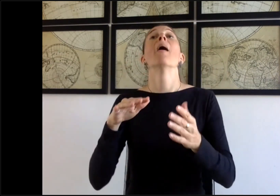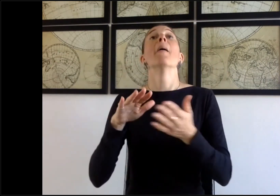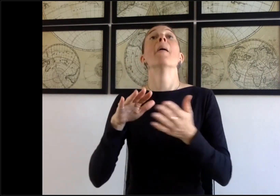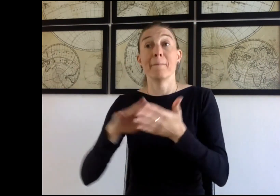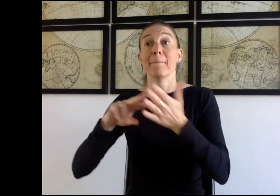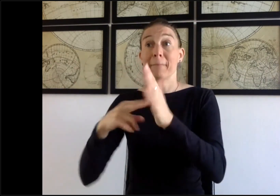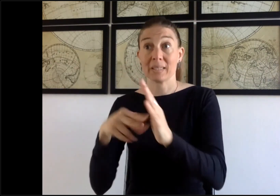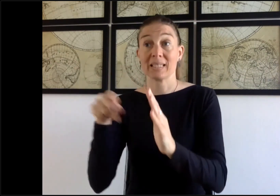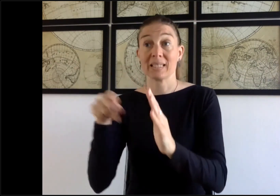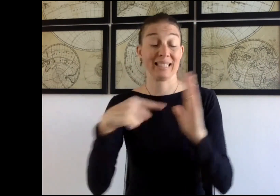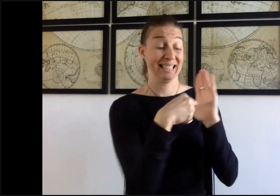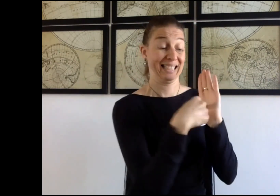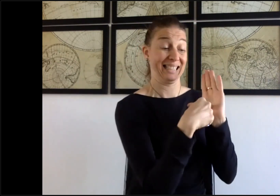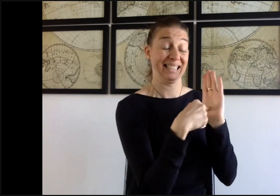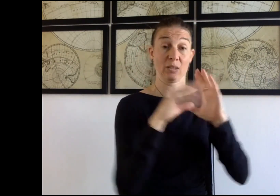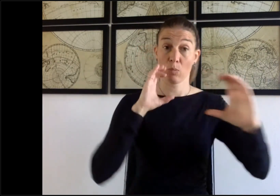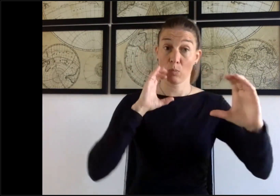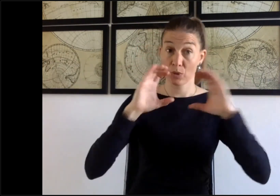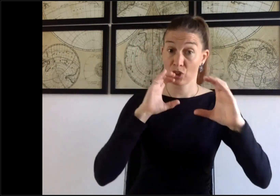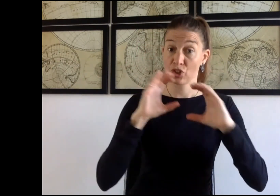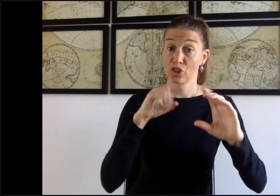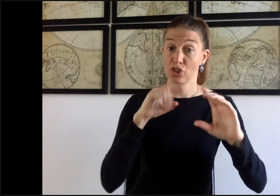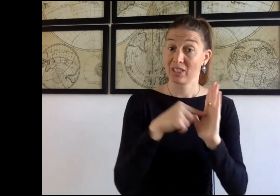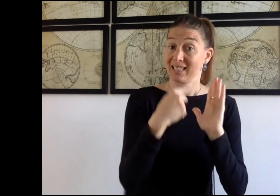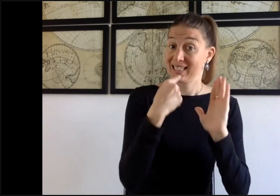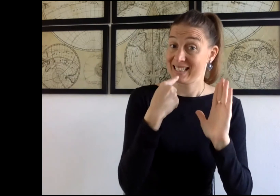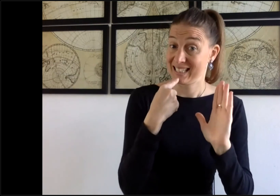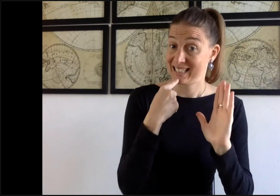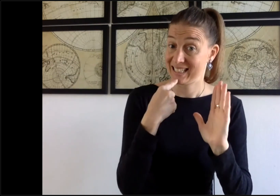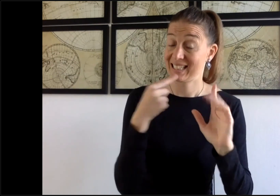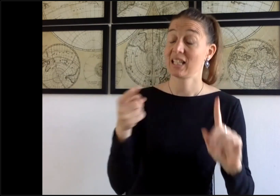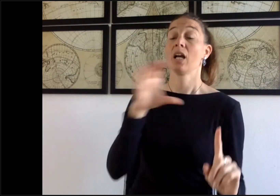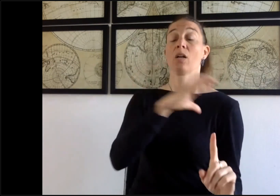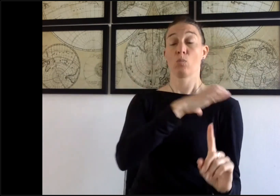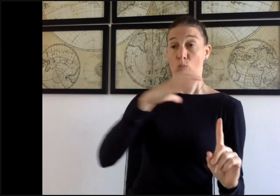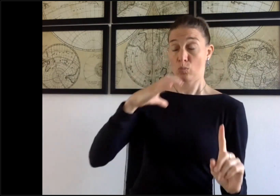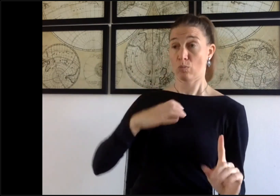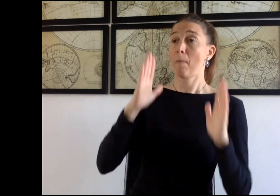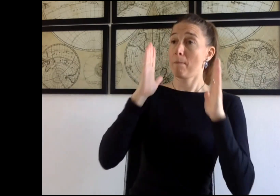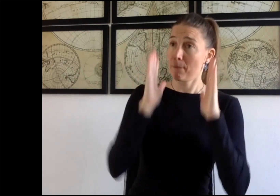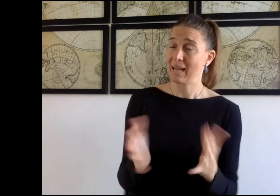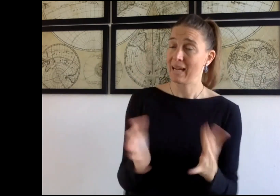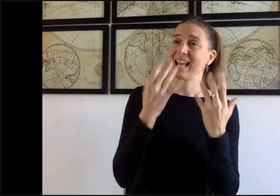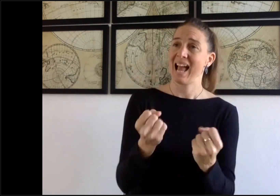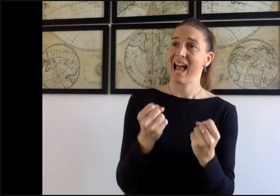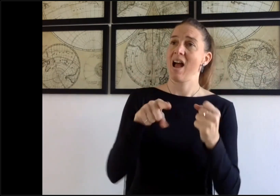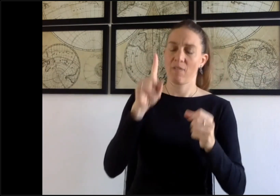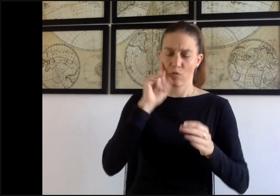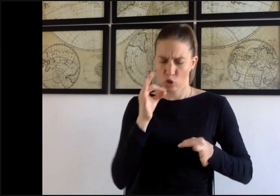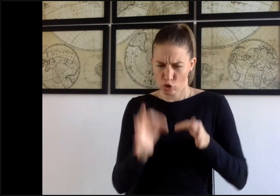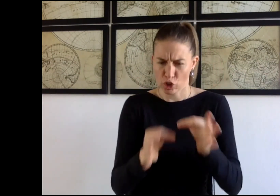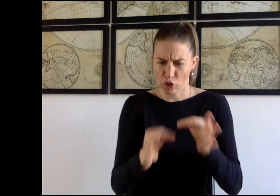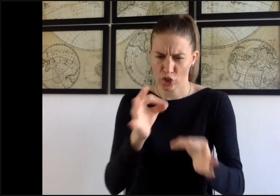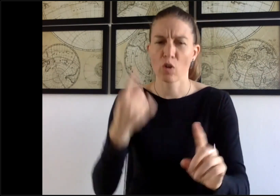that the Commission will present a strengthened strategy for disability in 2021, and